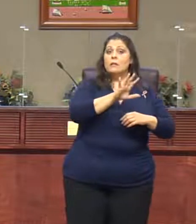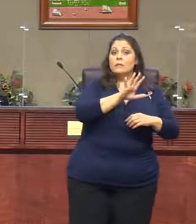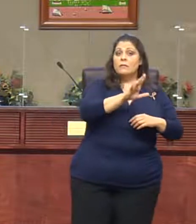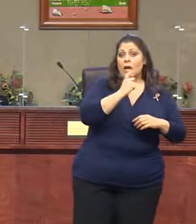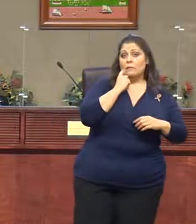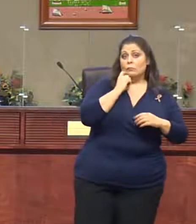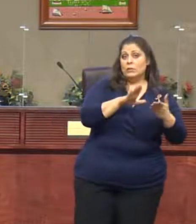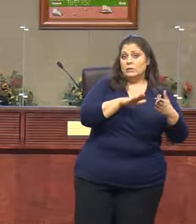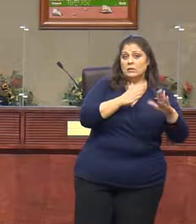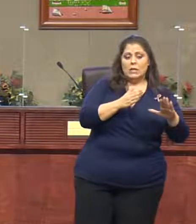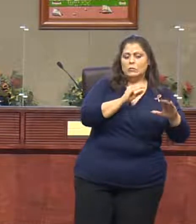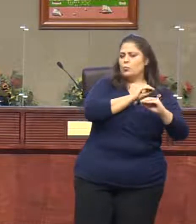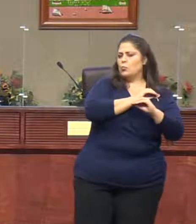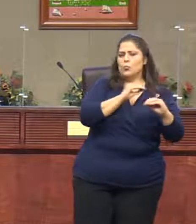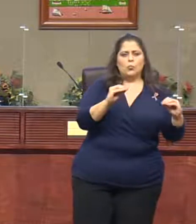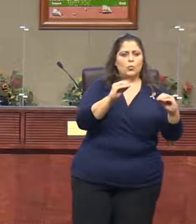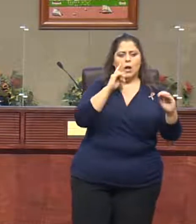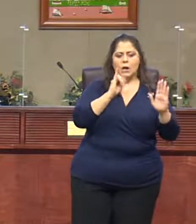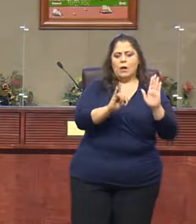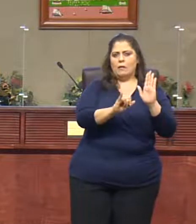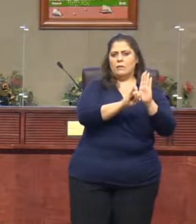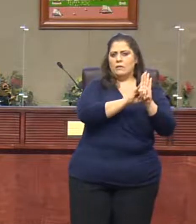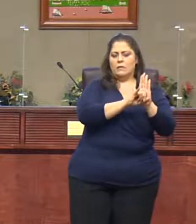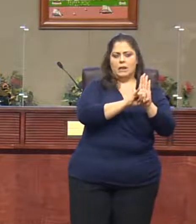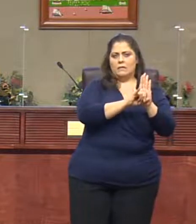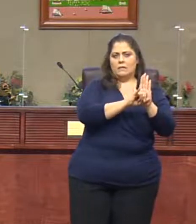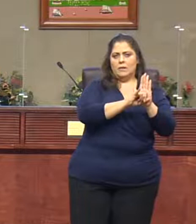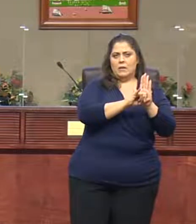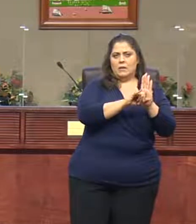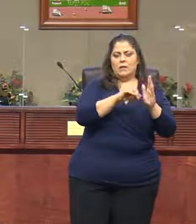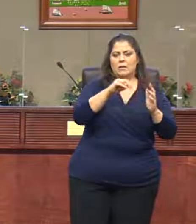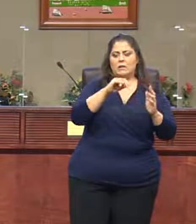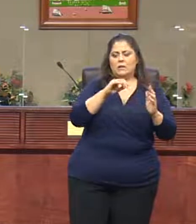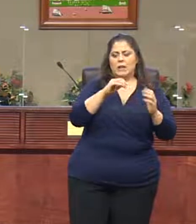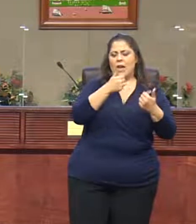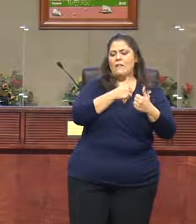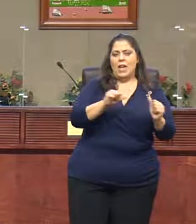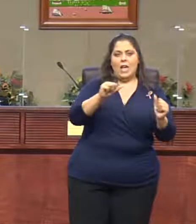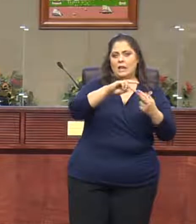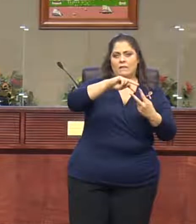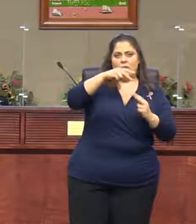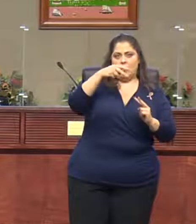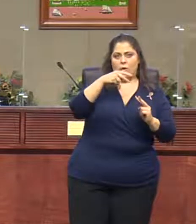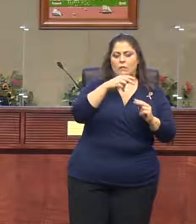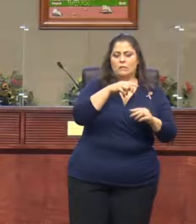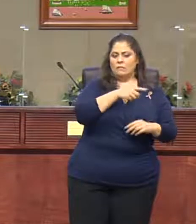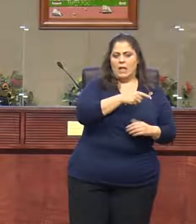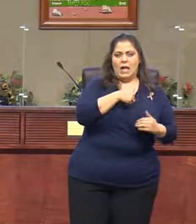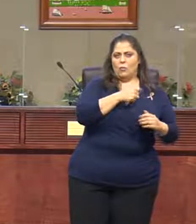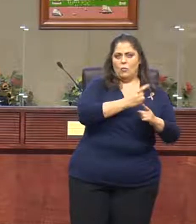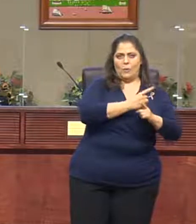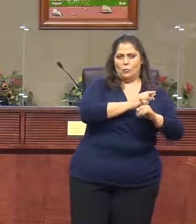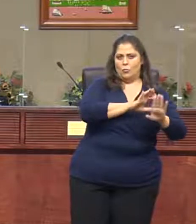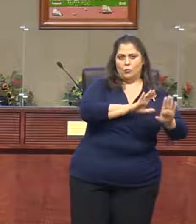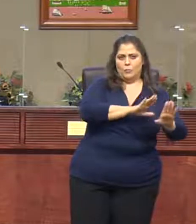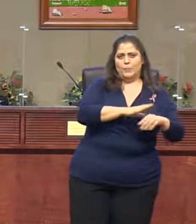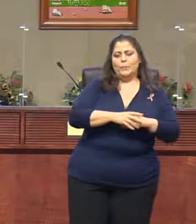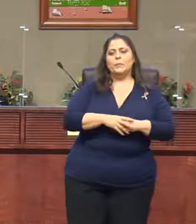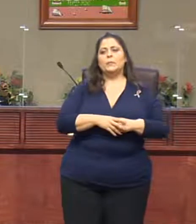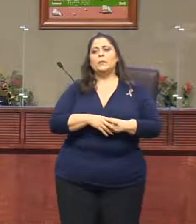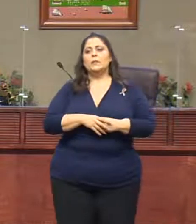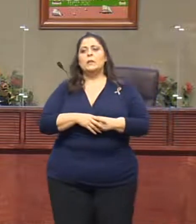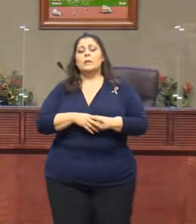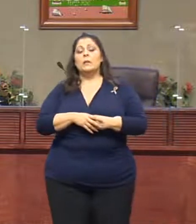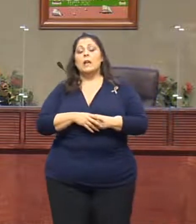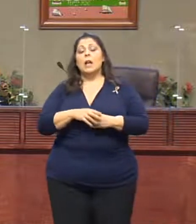deaths were identified to have any of the variants that we know about it. With regard to